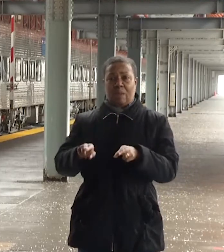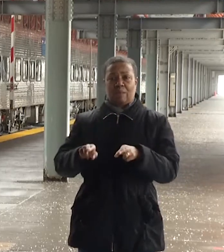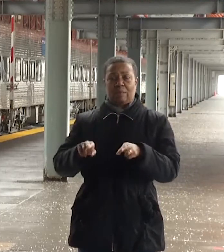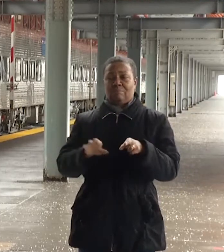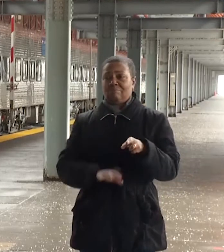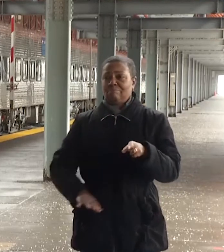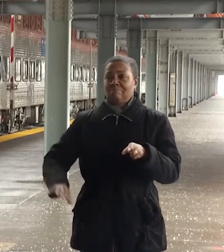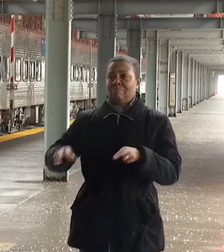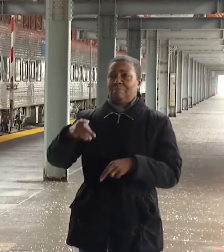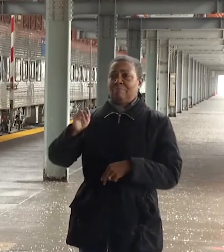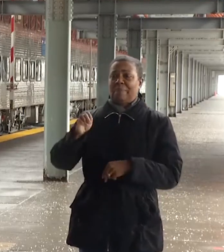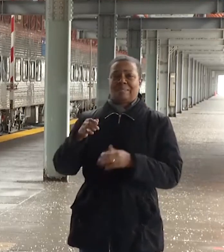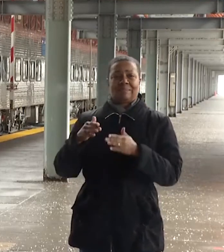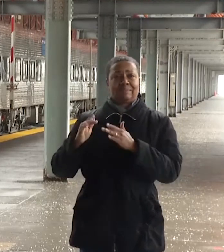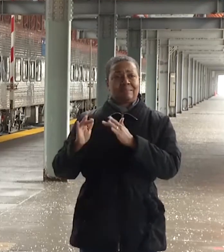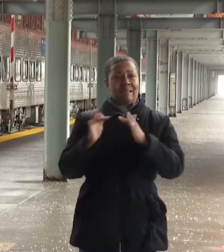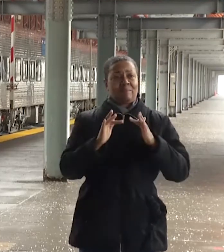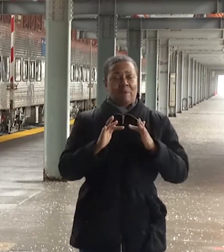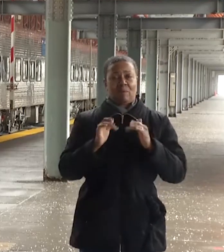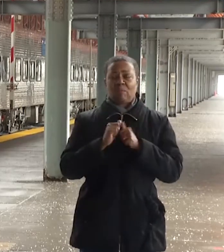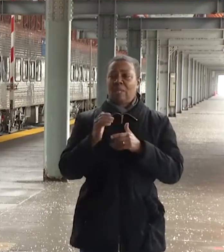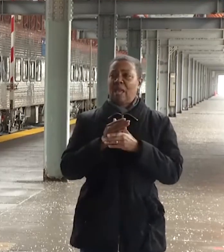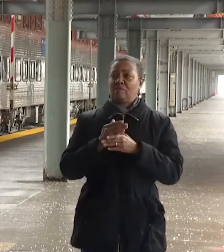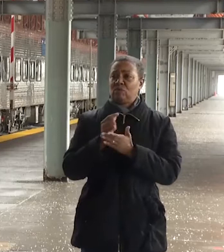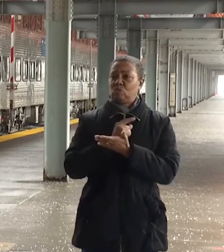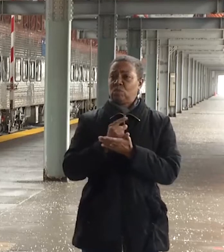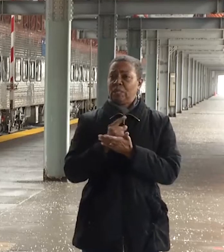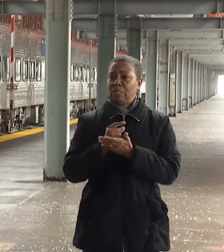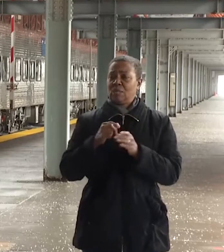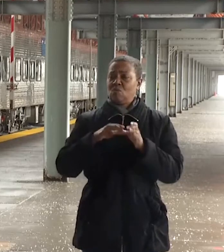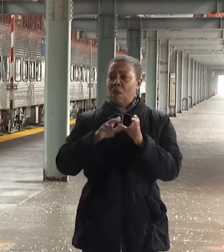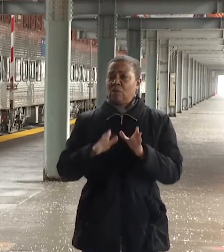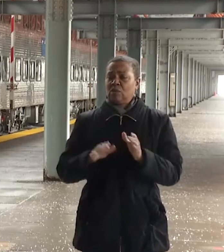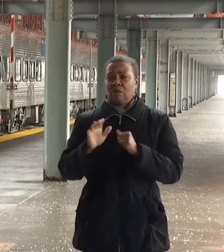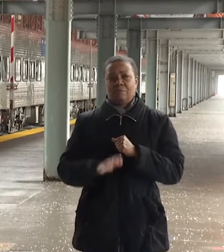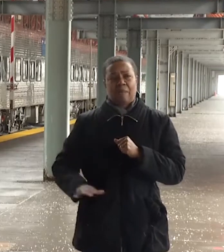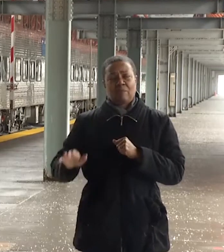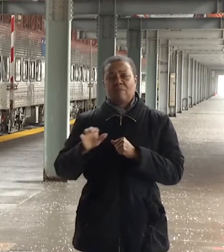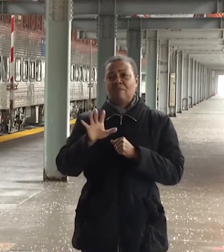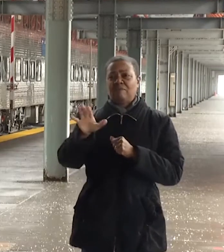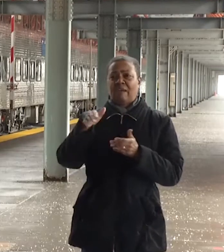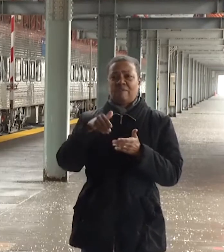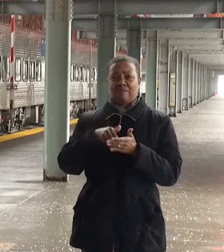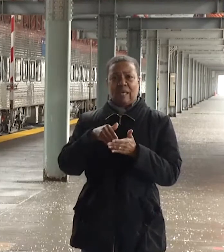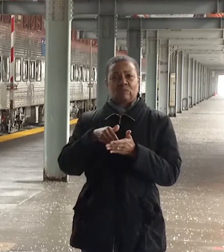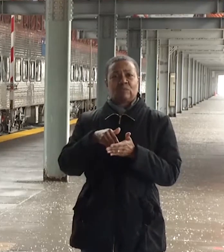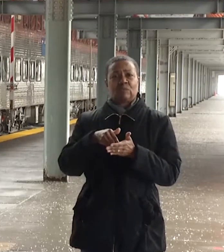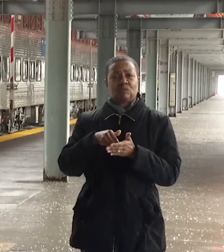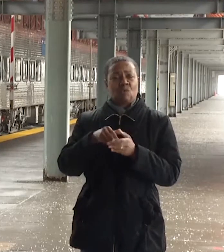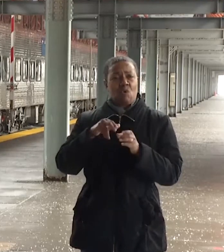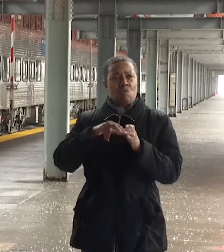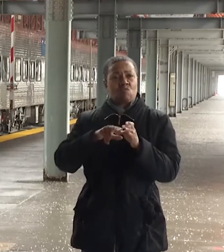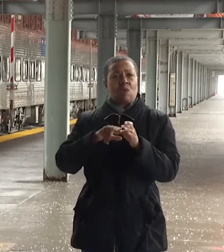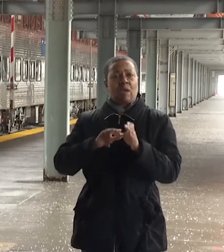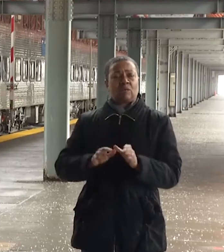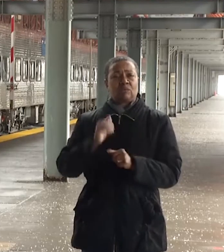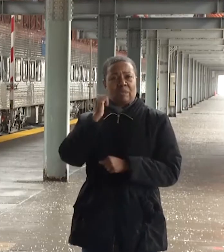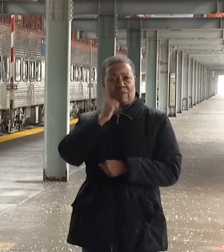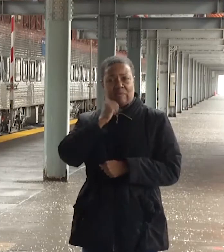the PACE network, with an average weekly ridership of approximately 5,000 riders a day.